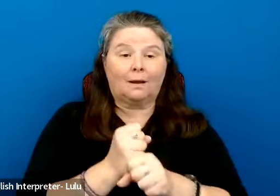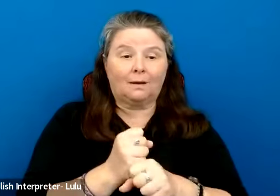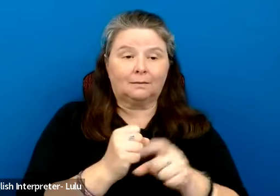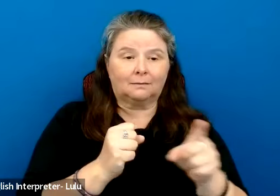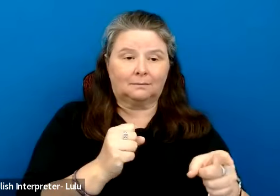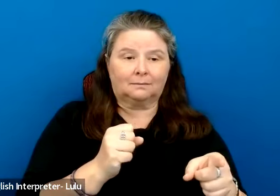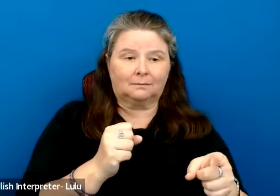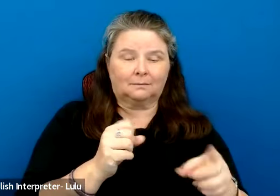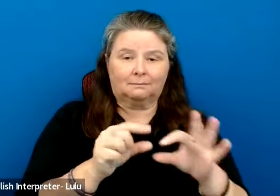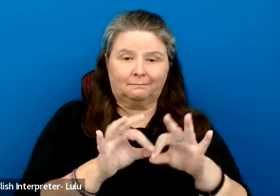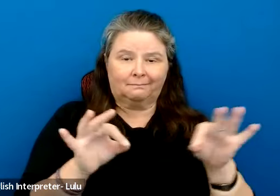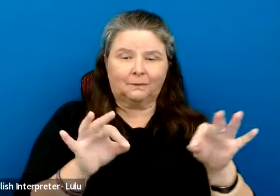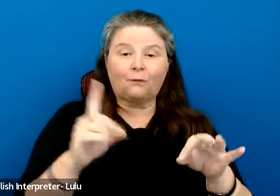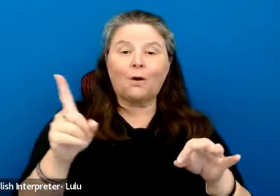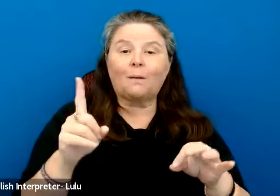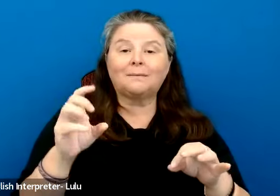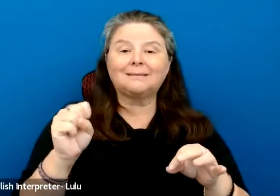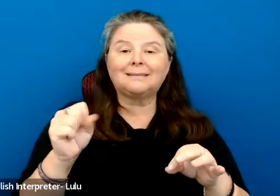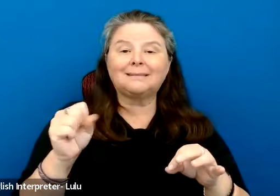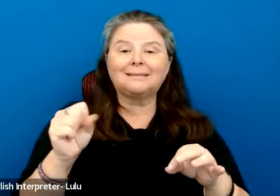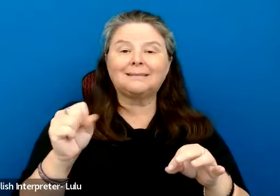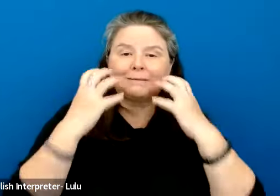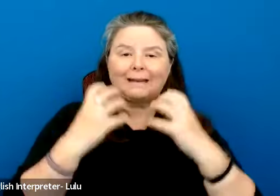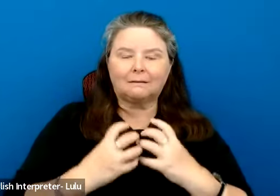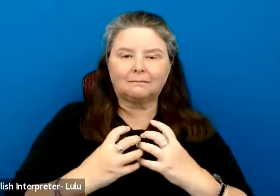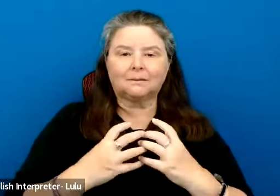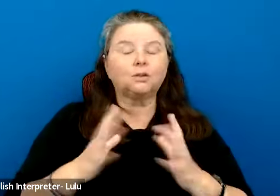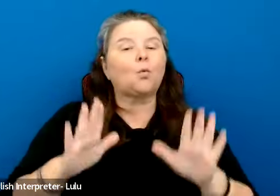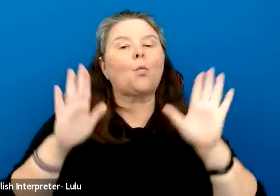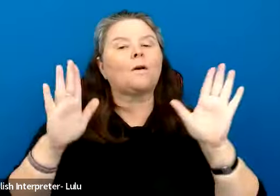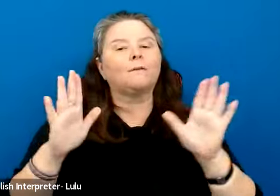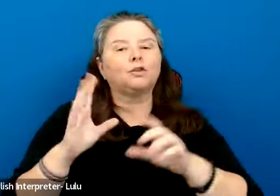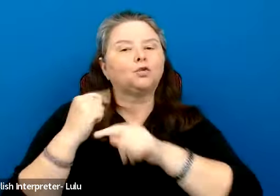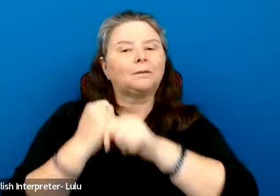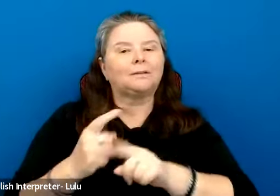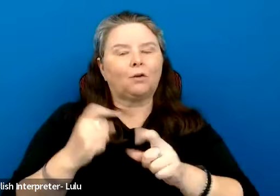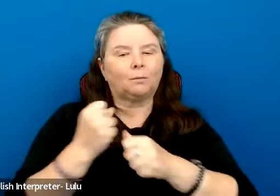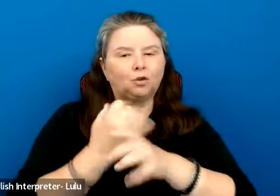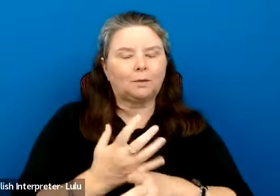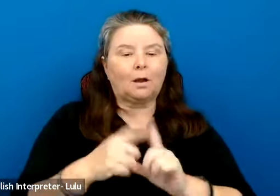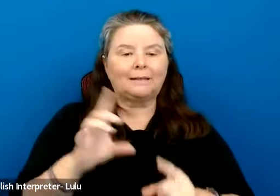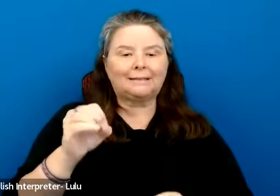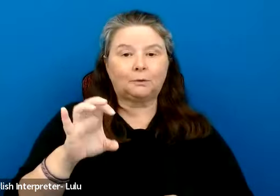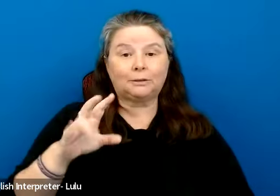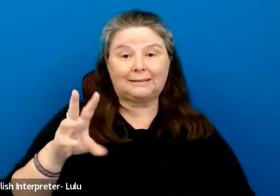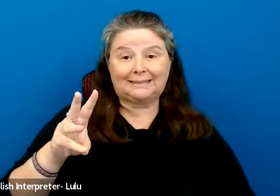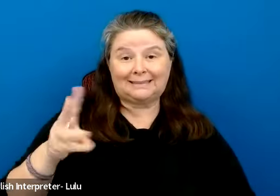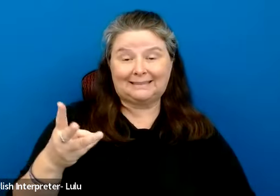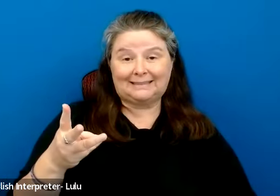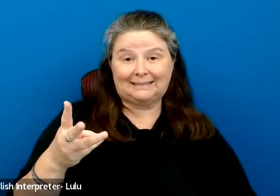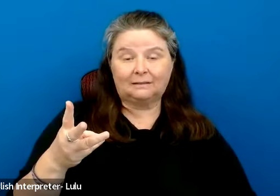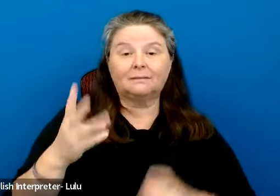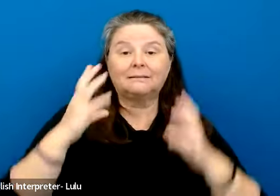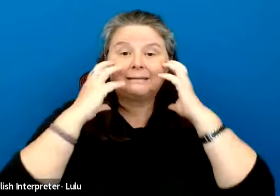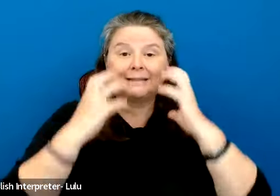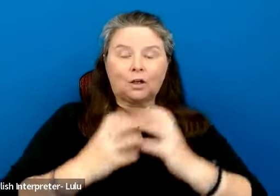Nikolaustüten from St. Nikolaus. That is a wonderful tradition from Germany. And on the 6th of December, St. Nicolaus